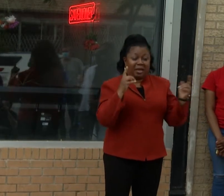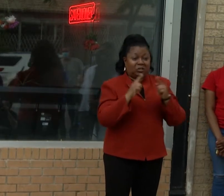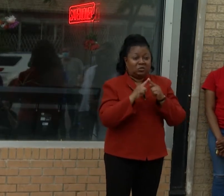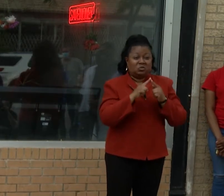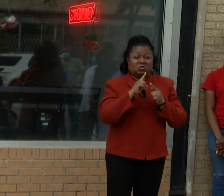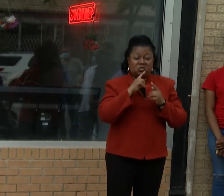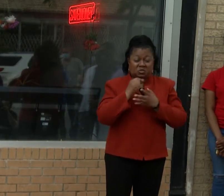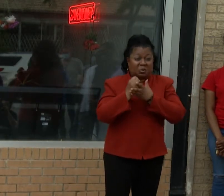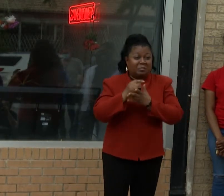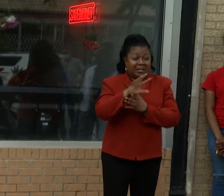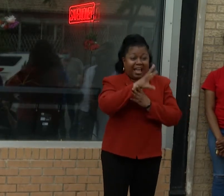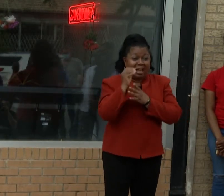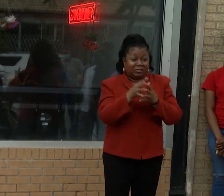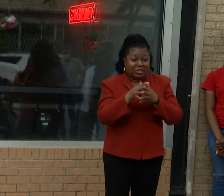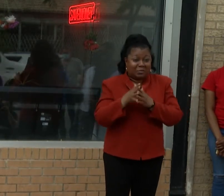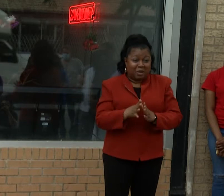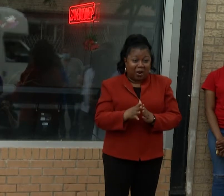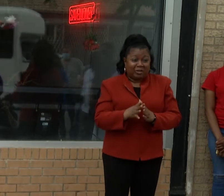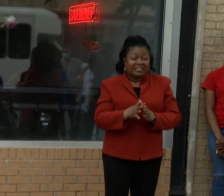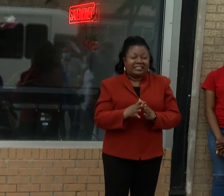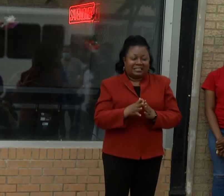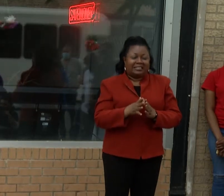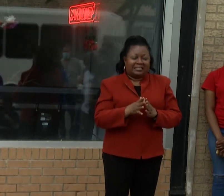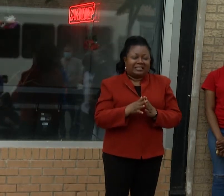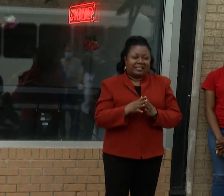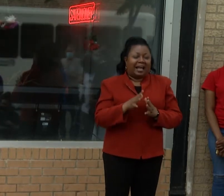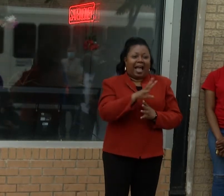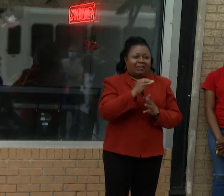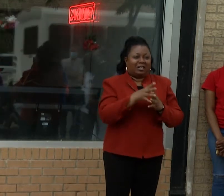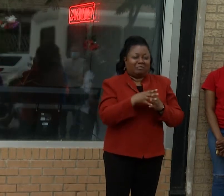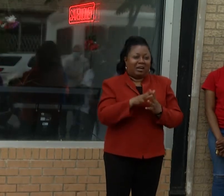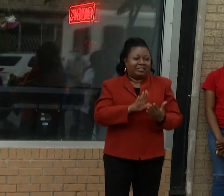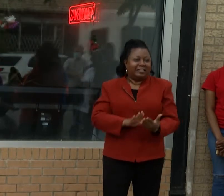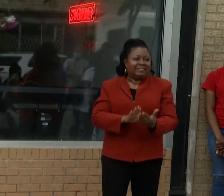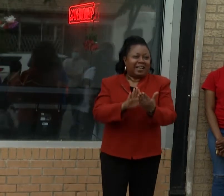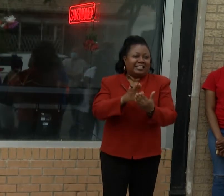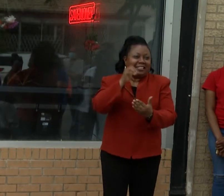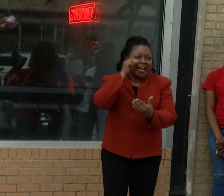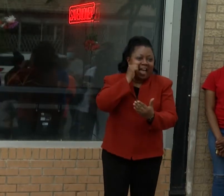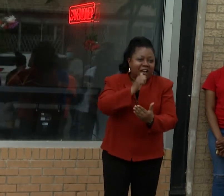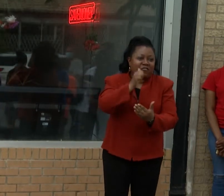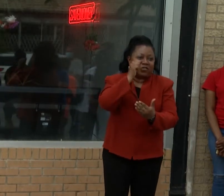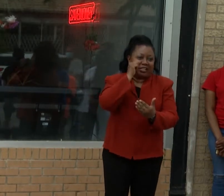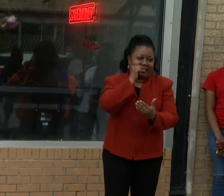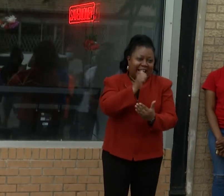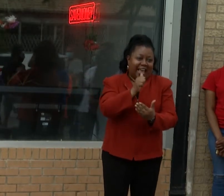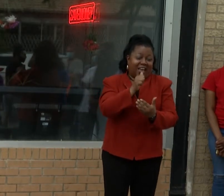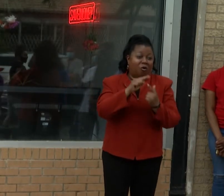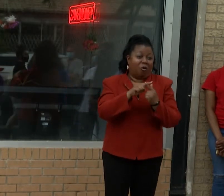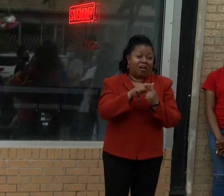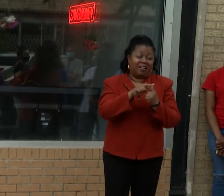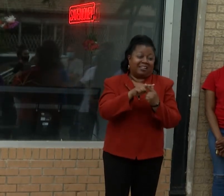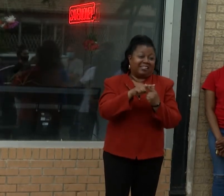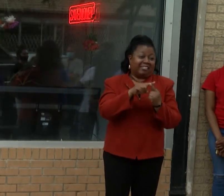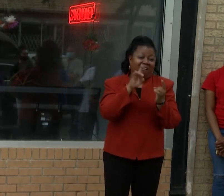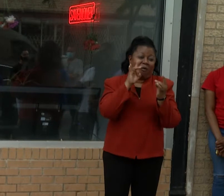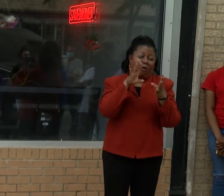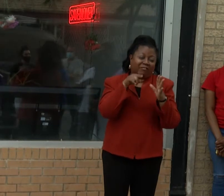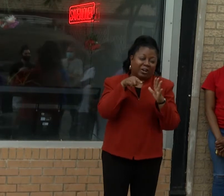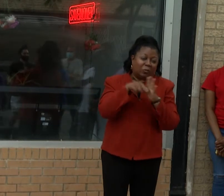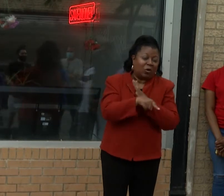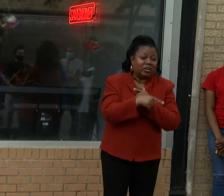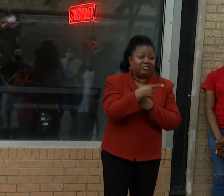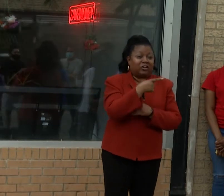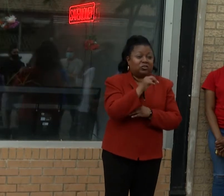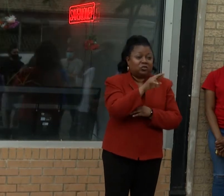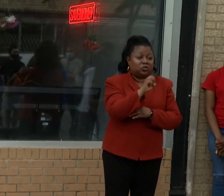to the treatment of African Americans that African Americans face every day, nor the horrific murder of